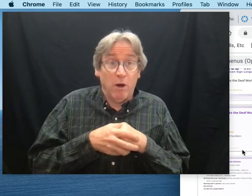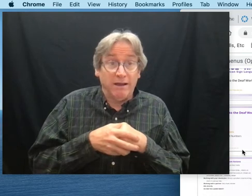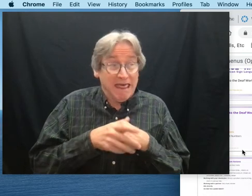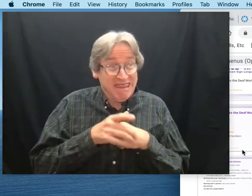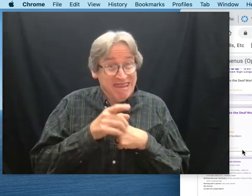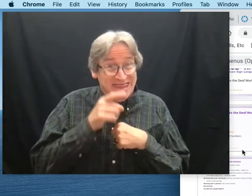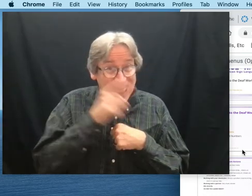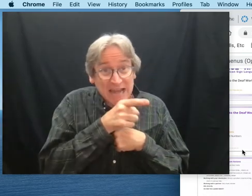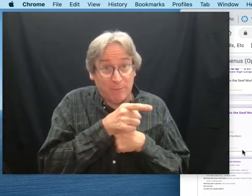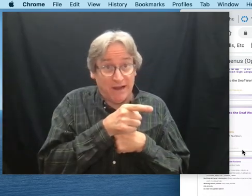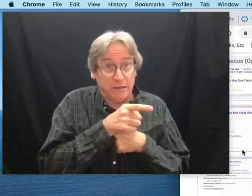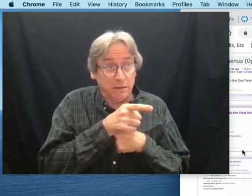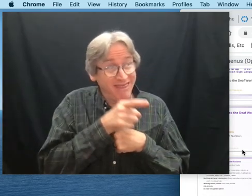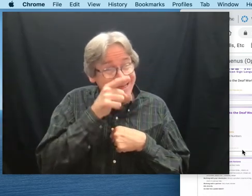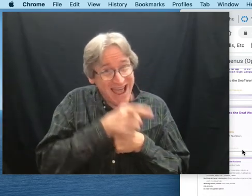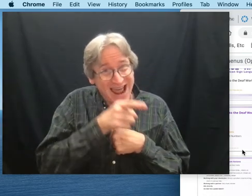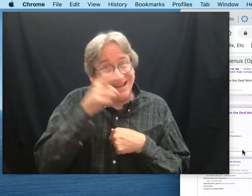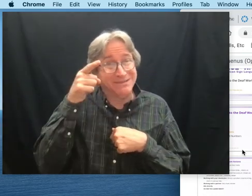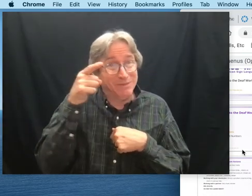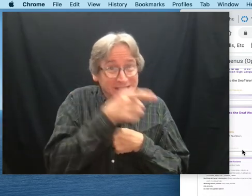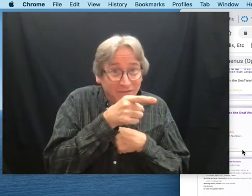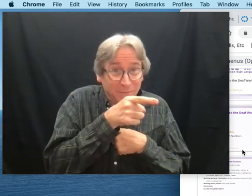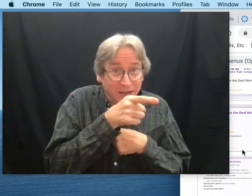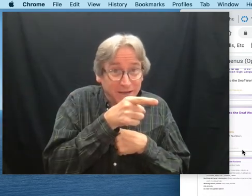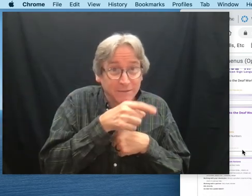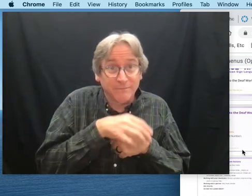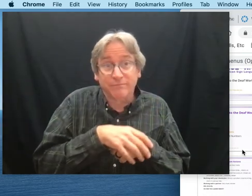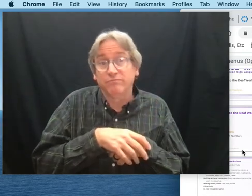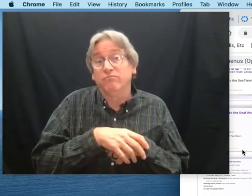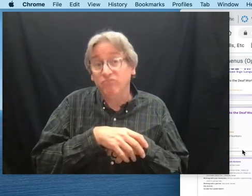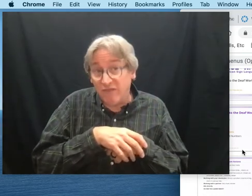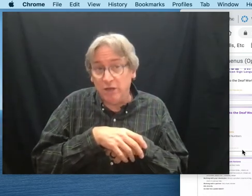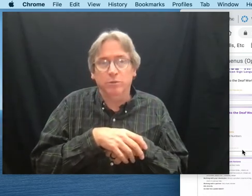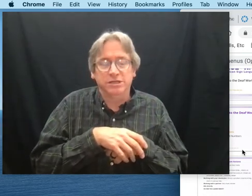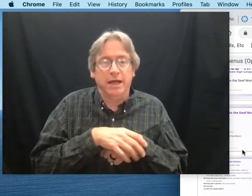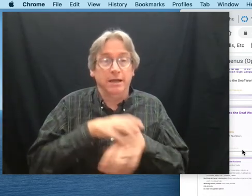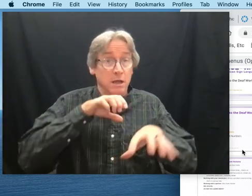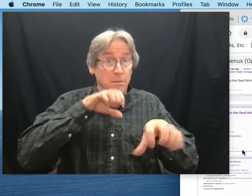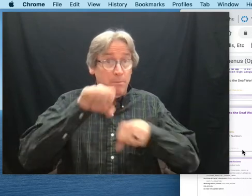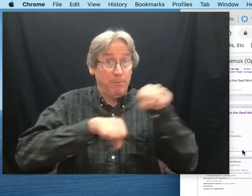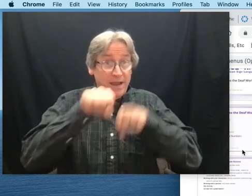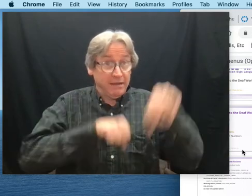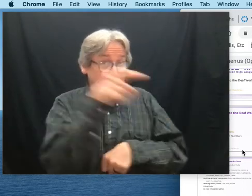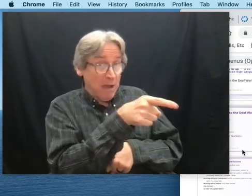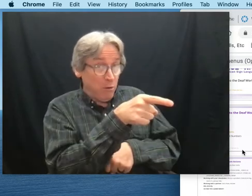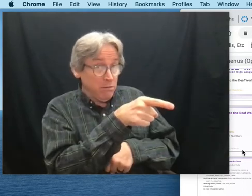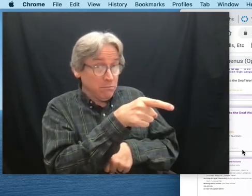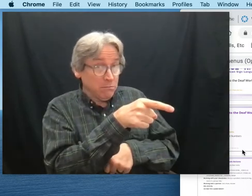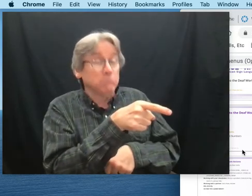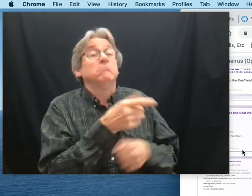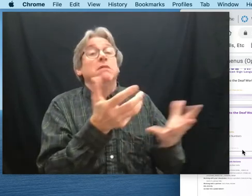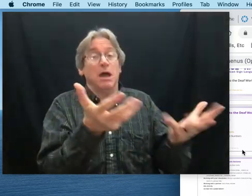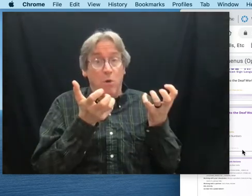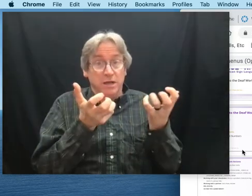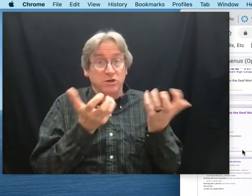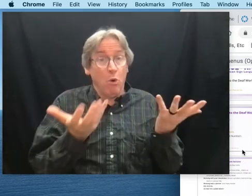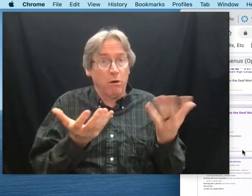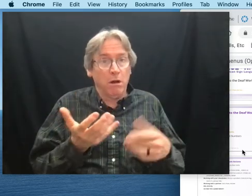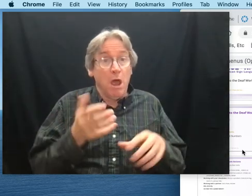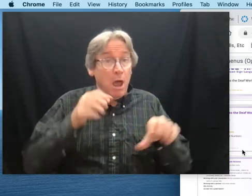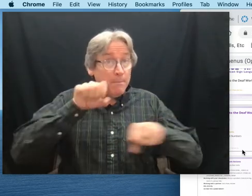If you want that bike, that specific bike, then you would sign bike that one I